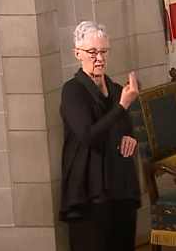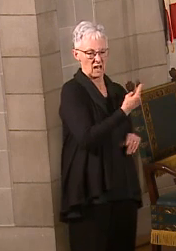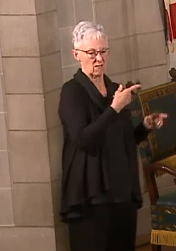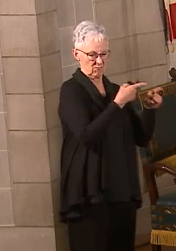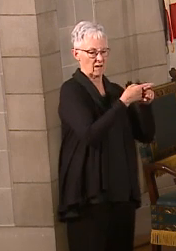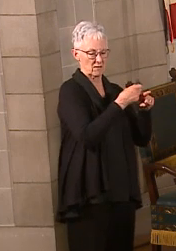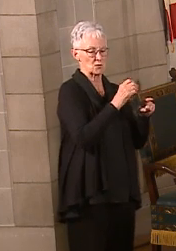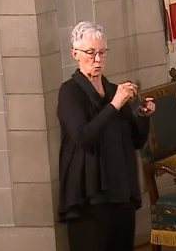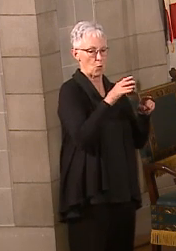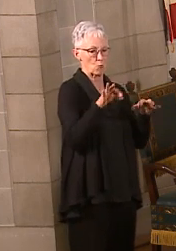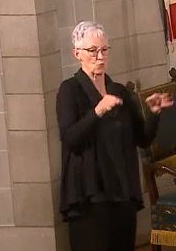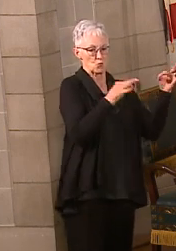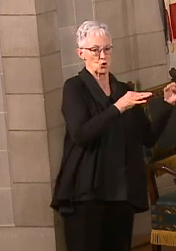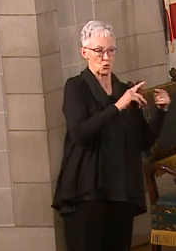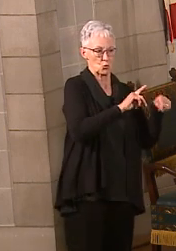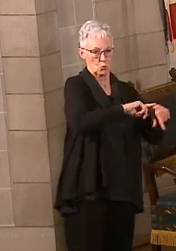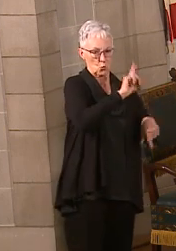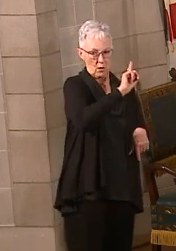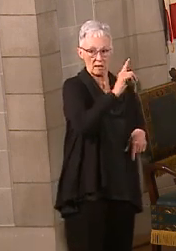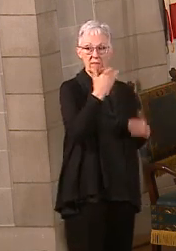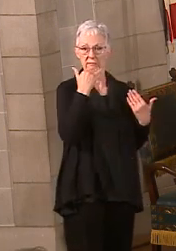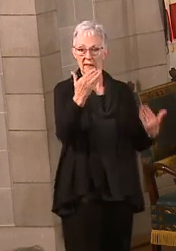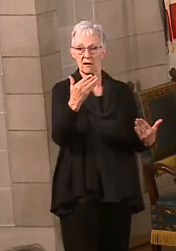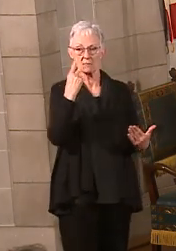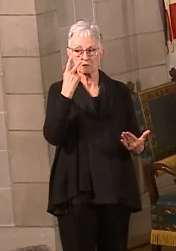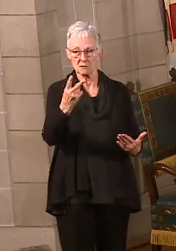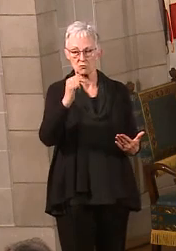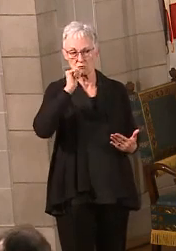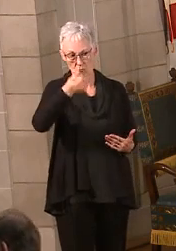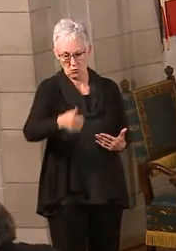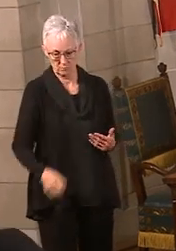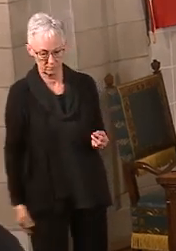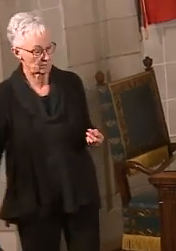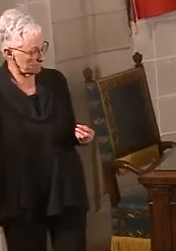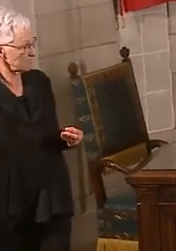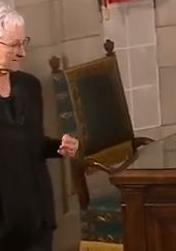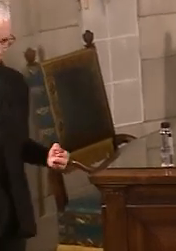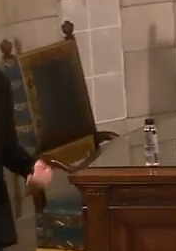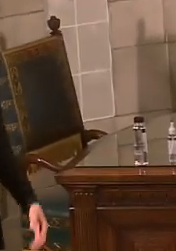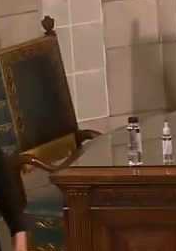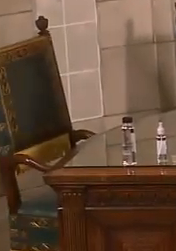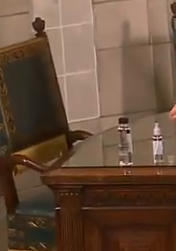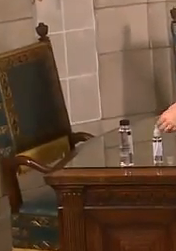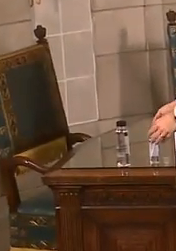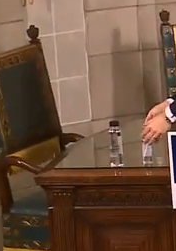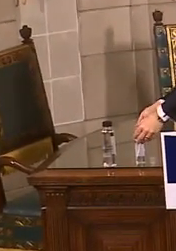it, and we'll see you tomorrow. Thank you, Commissioner Albin. Thank you, Francis.